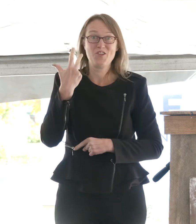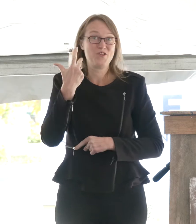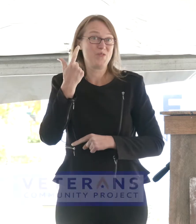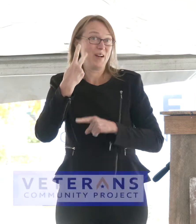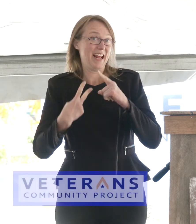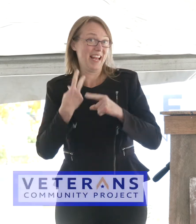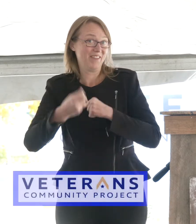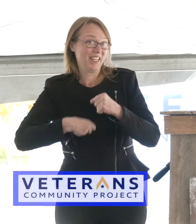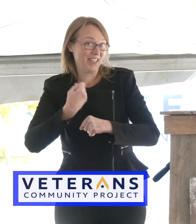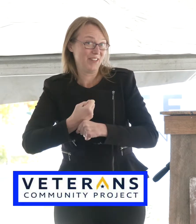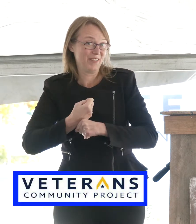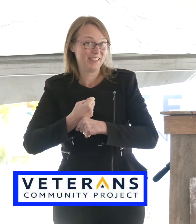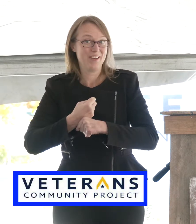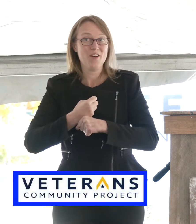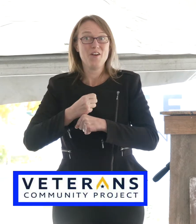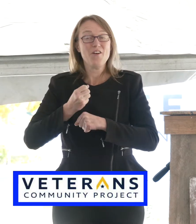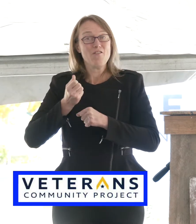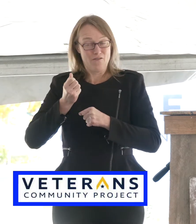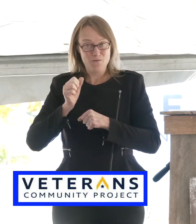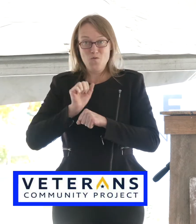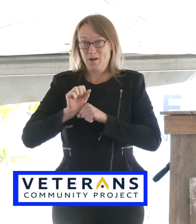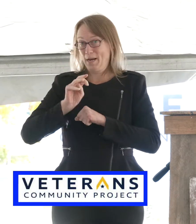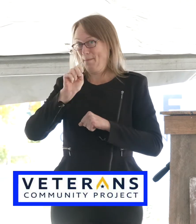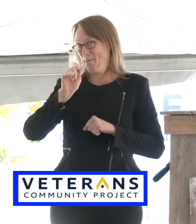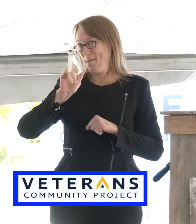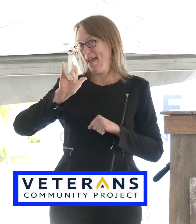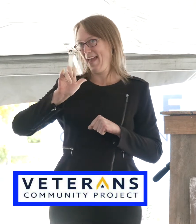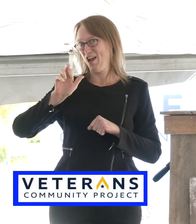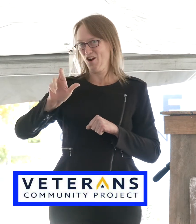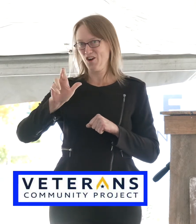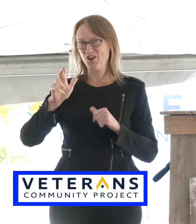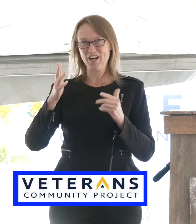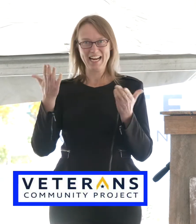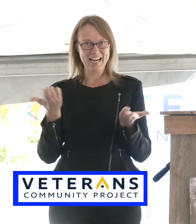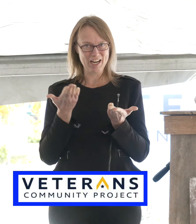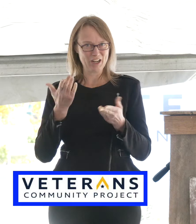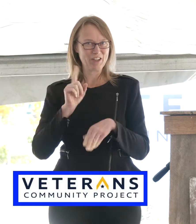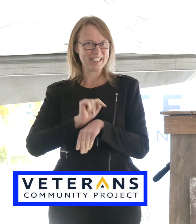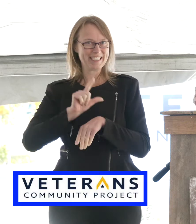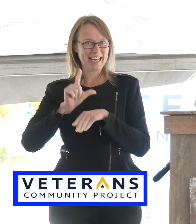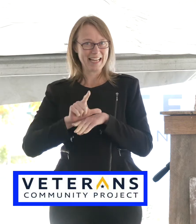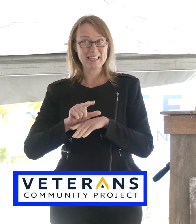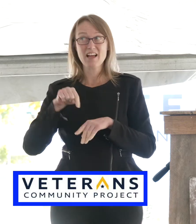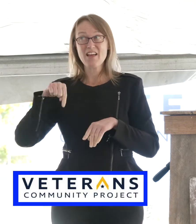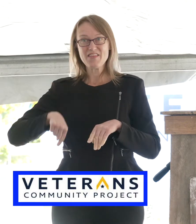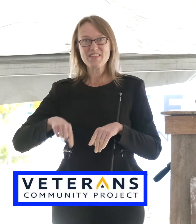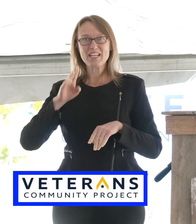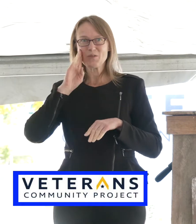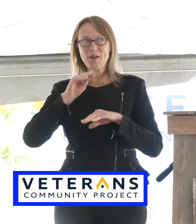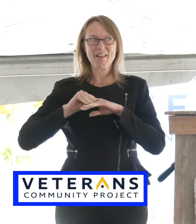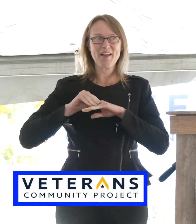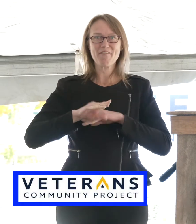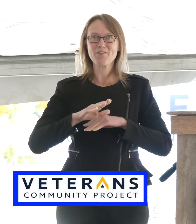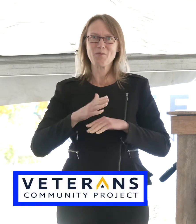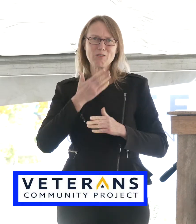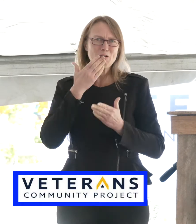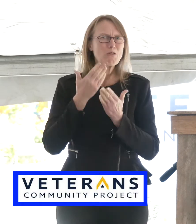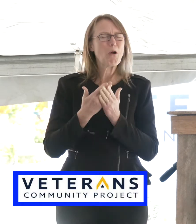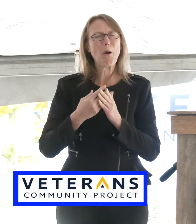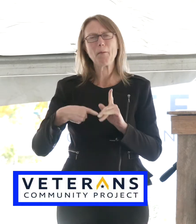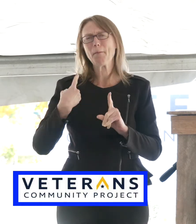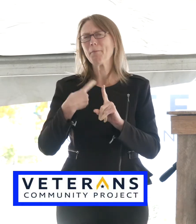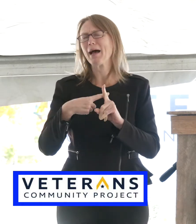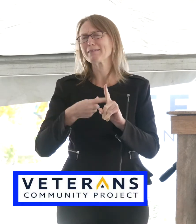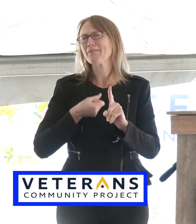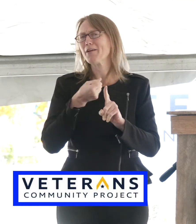to do something like this that is going to be so impactful for our city, but more importantly, so impactful